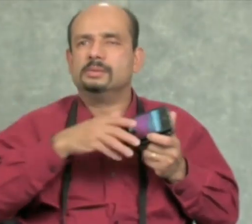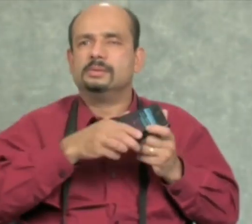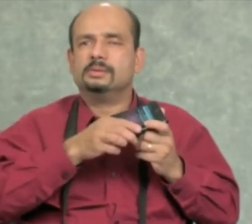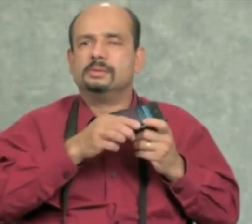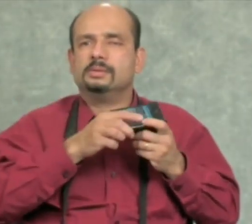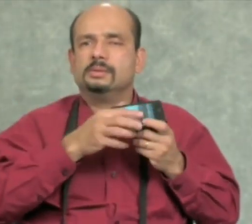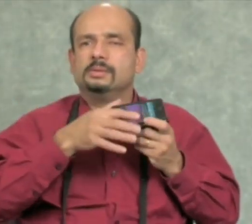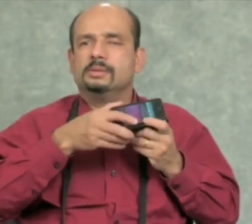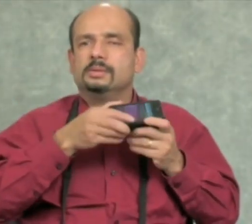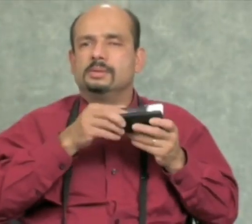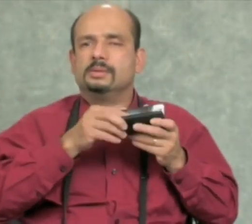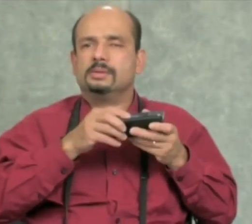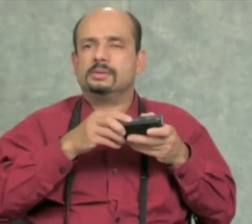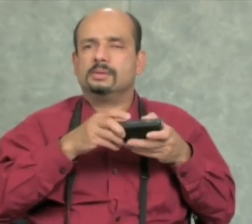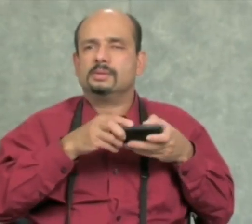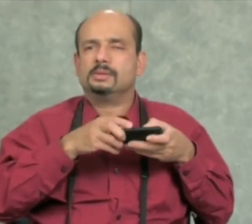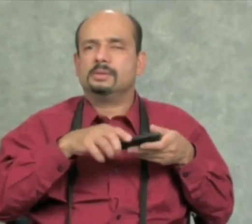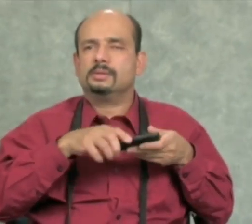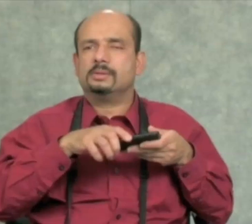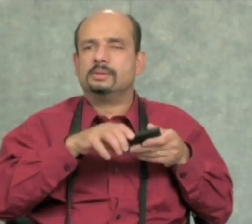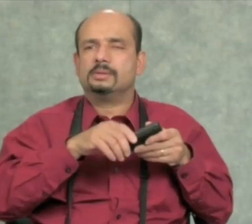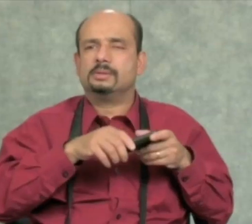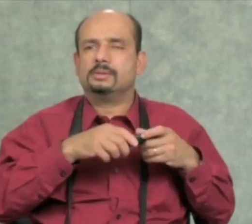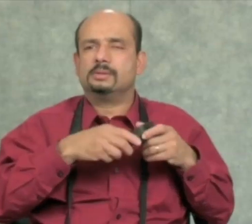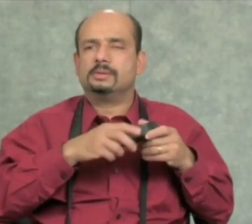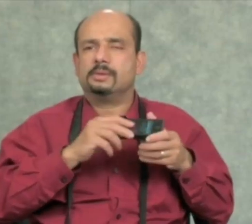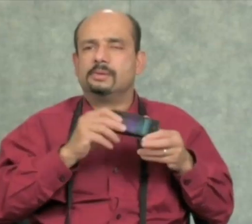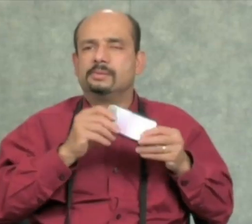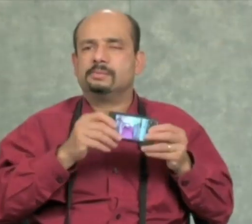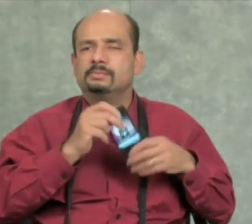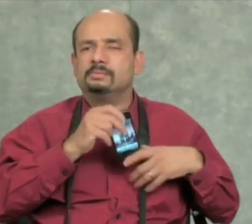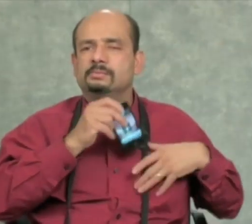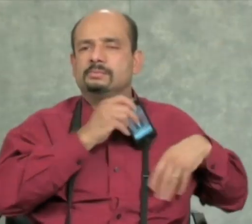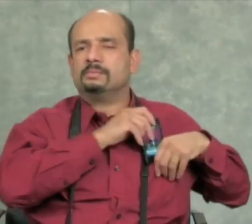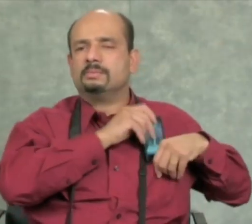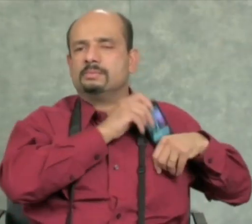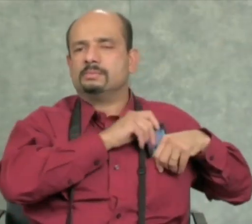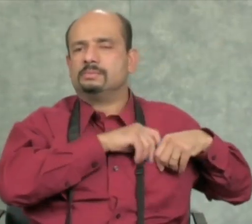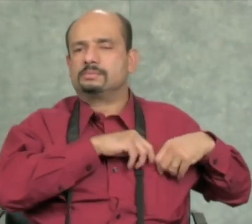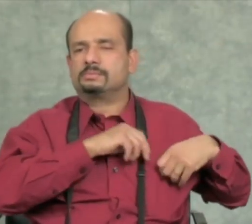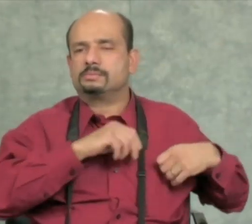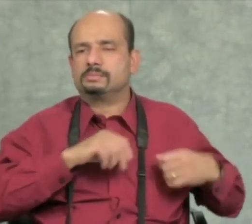The iPhone monitor moves, which makes the phone more accessible for me.